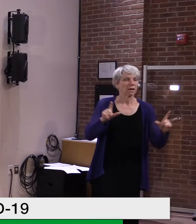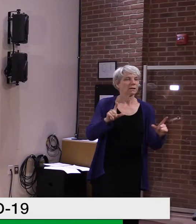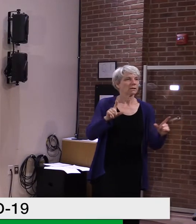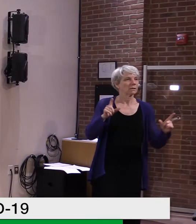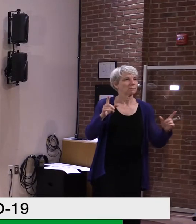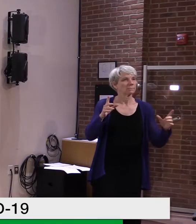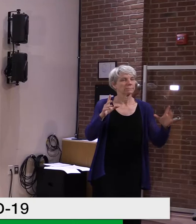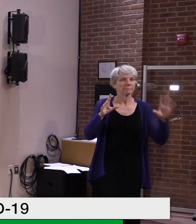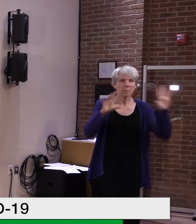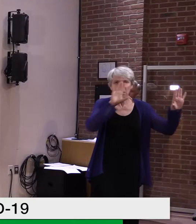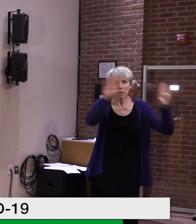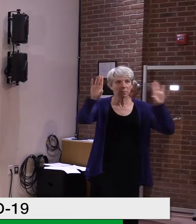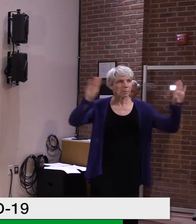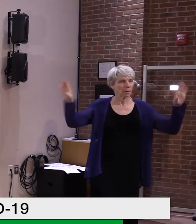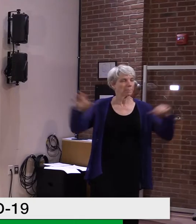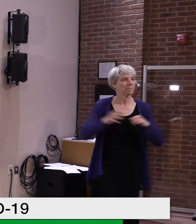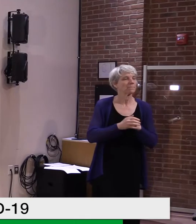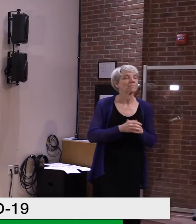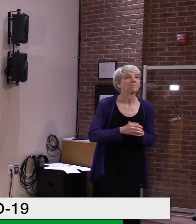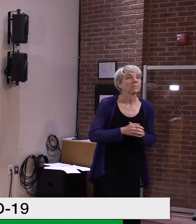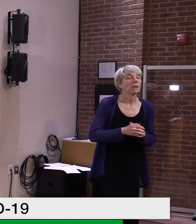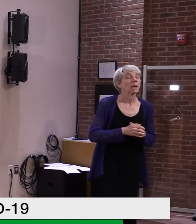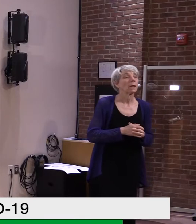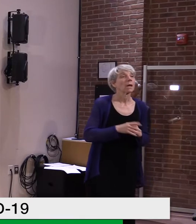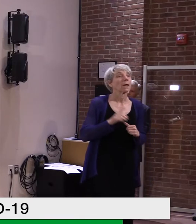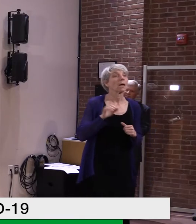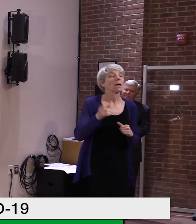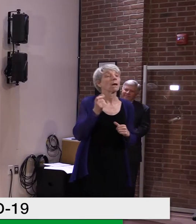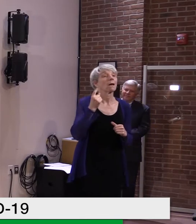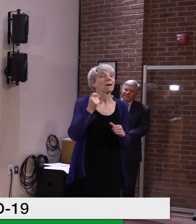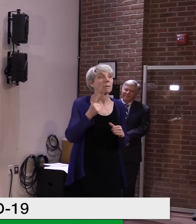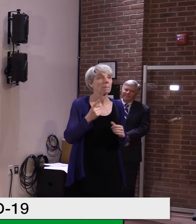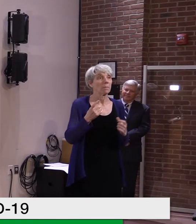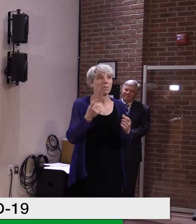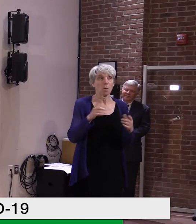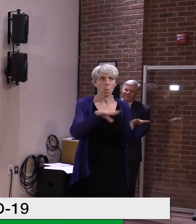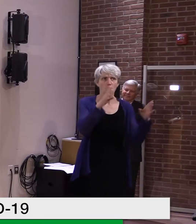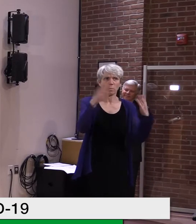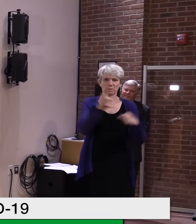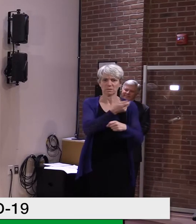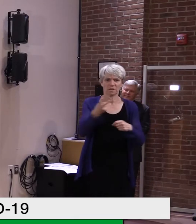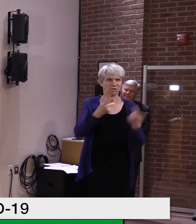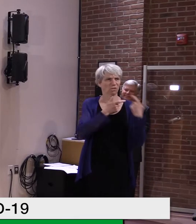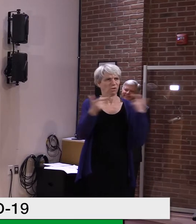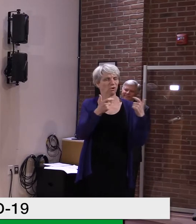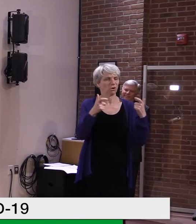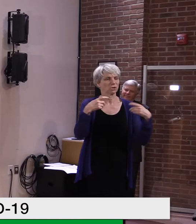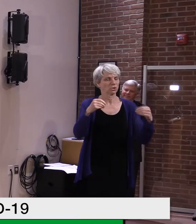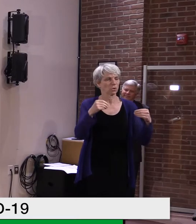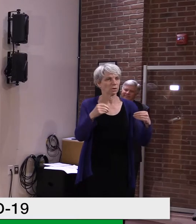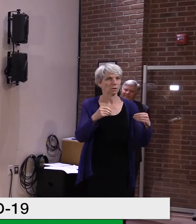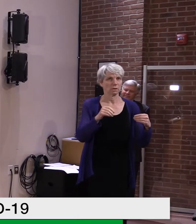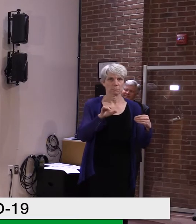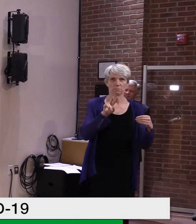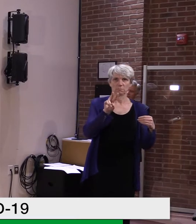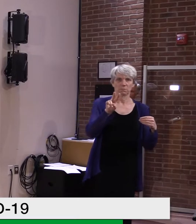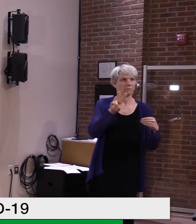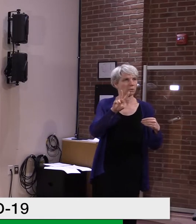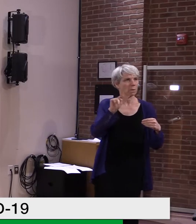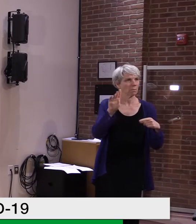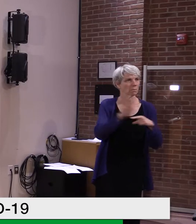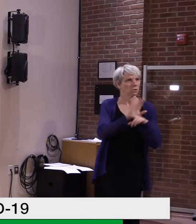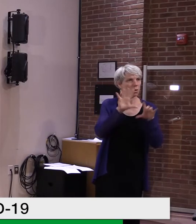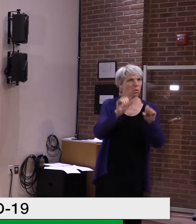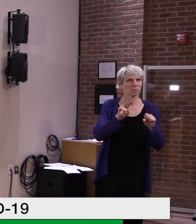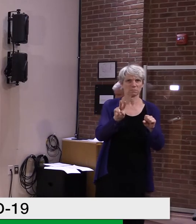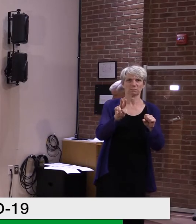in. And a lot of the liquor store owners in Vermont are concerned as this continues to happen, particularly if they're